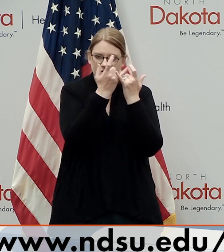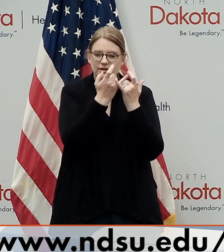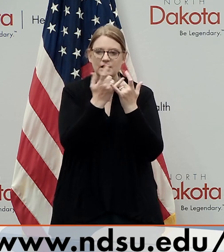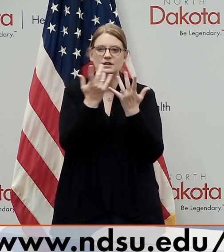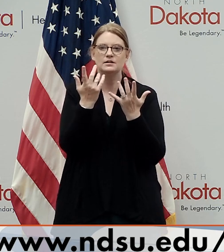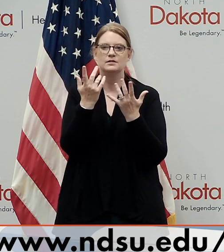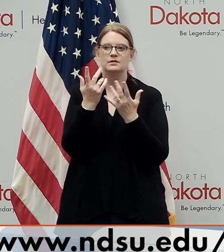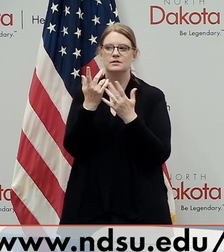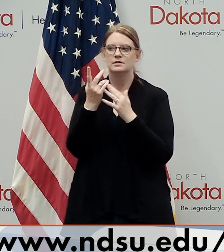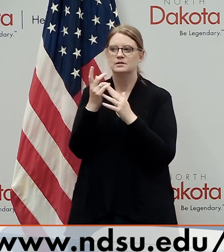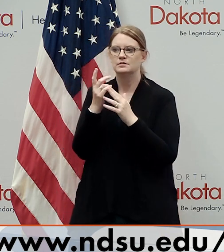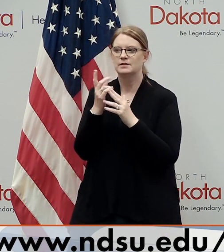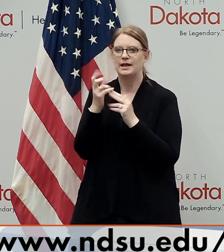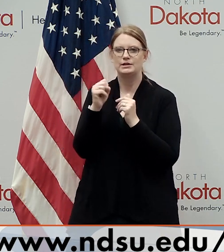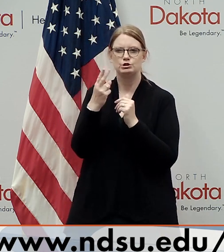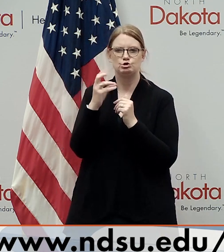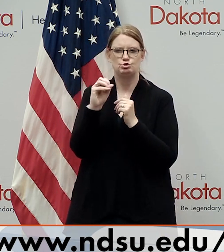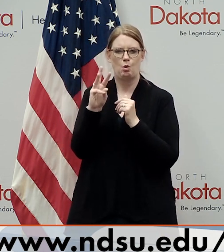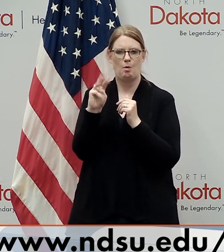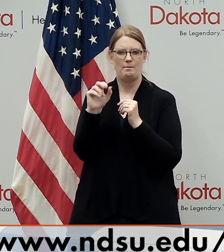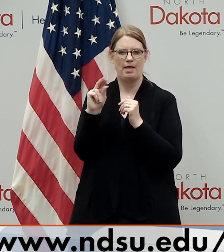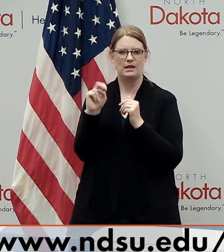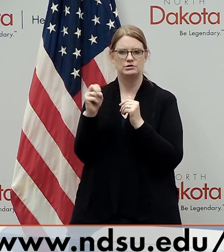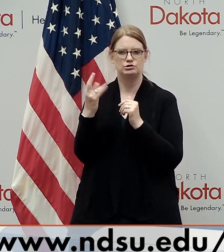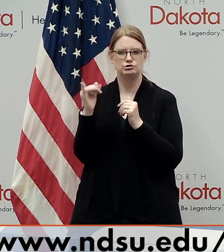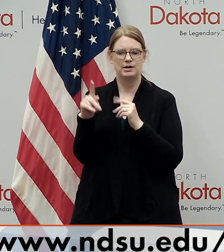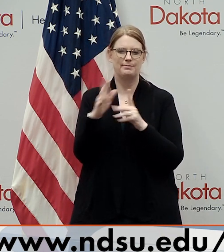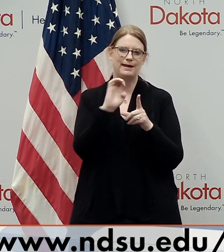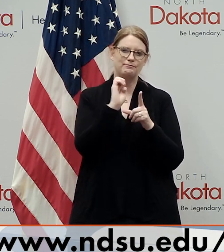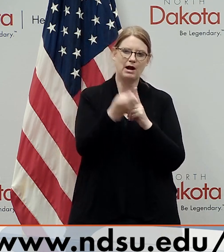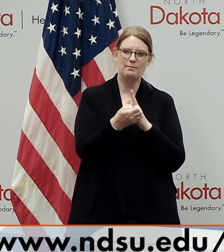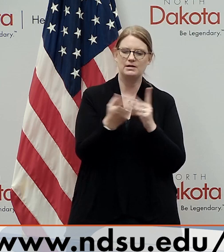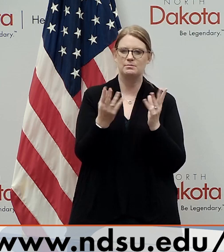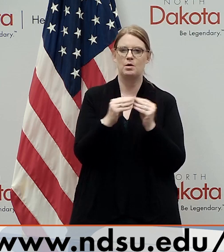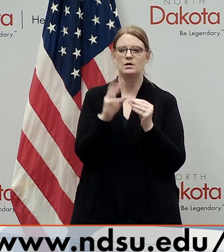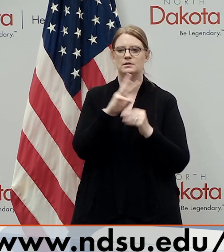photography, showmanship clinics, environmental series, and more, visit